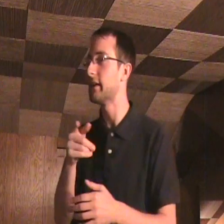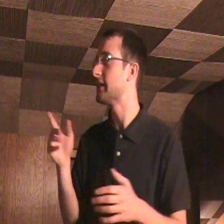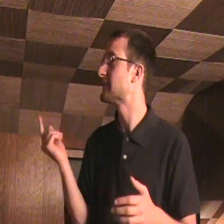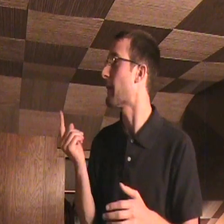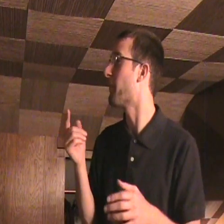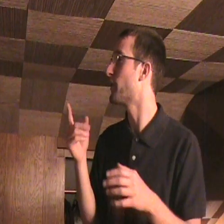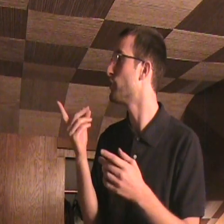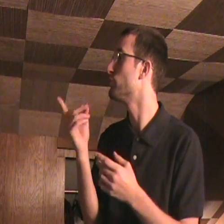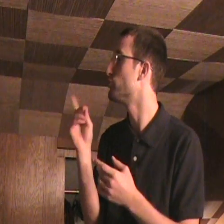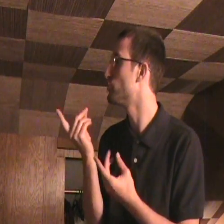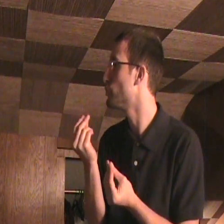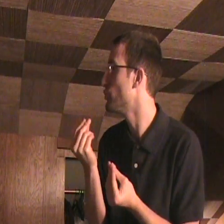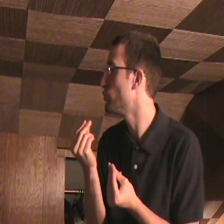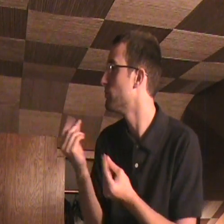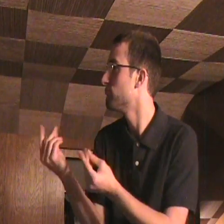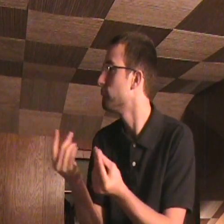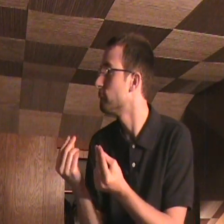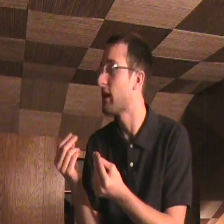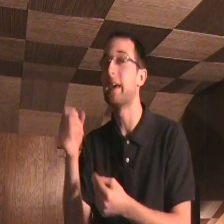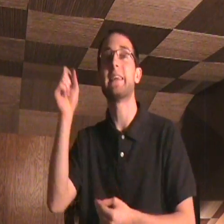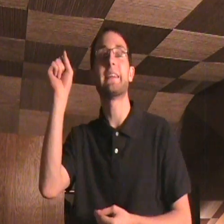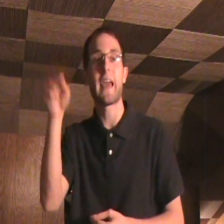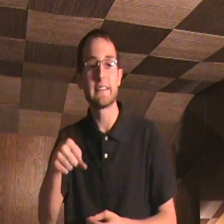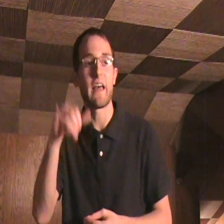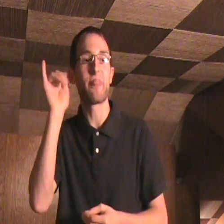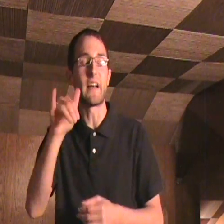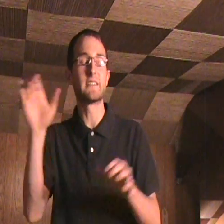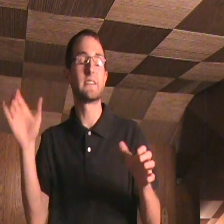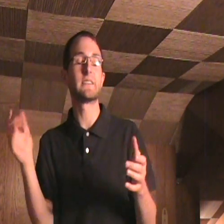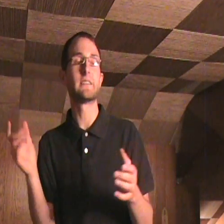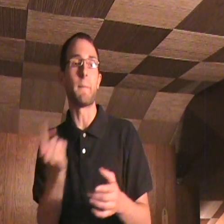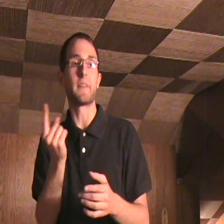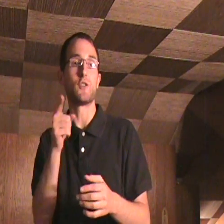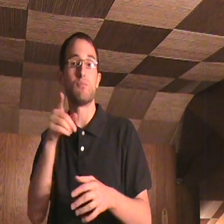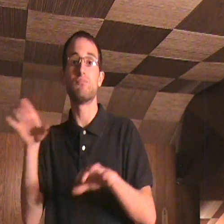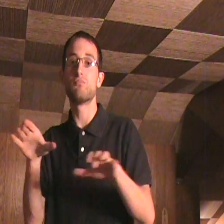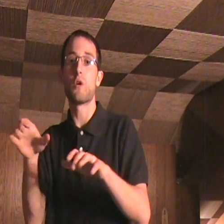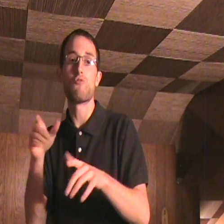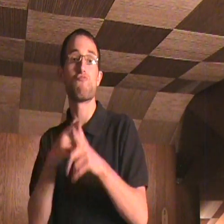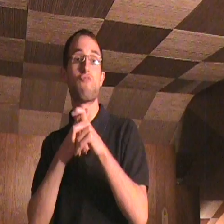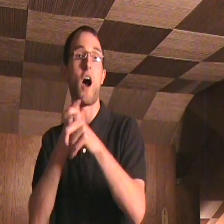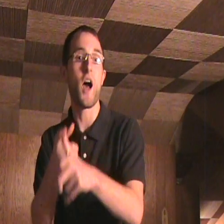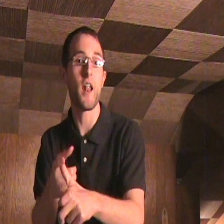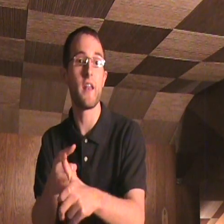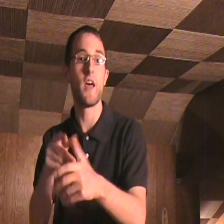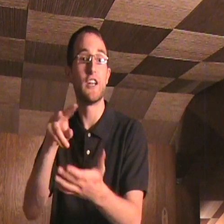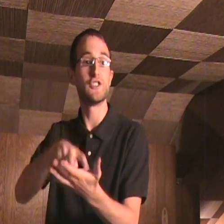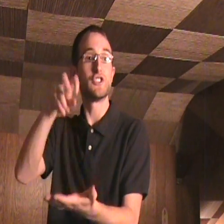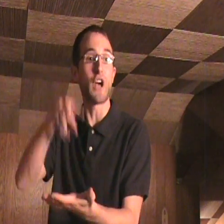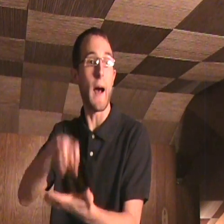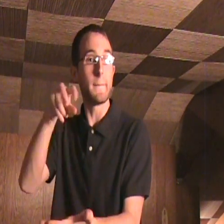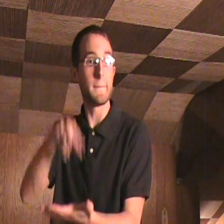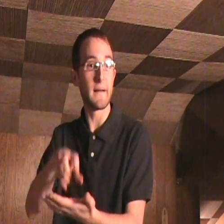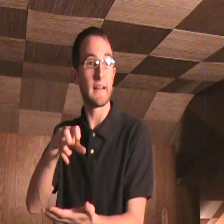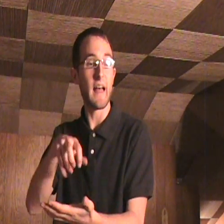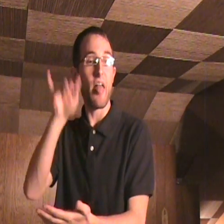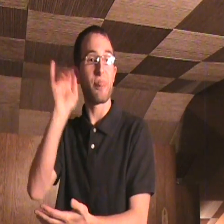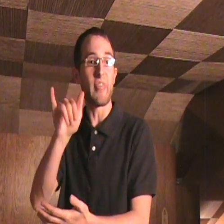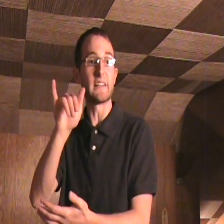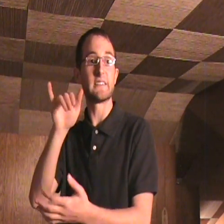Excellent. An action word is something that you do, like run and jump. Those are things that you do. What's a naming